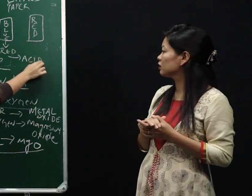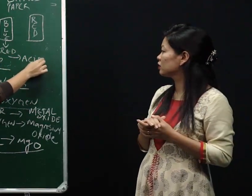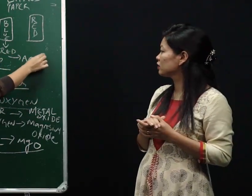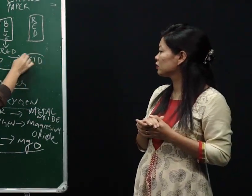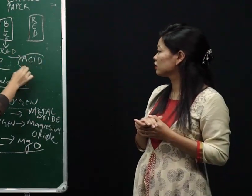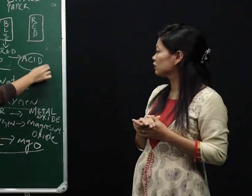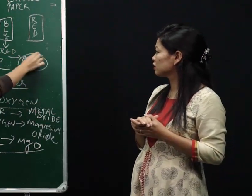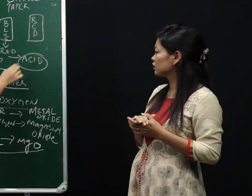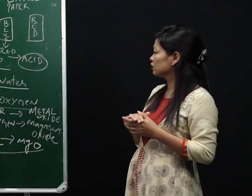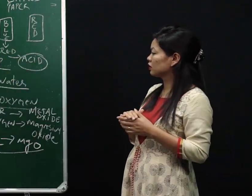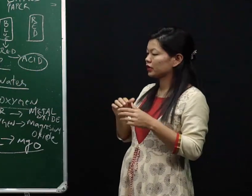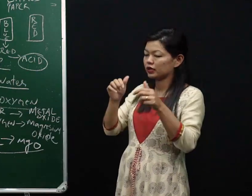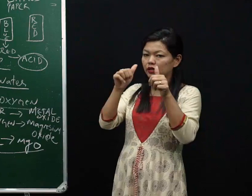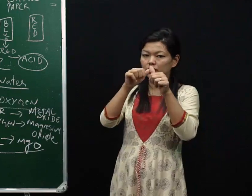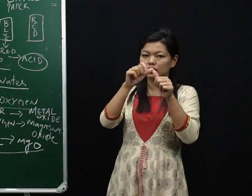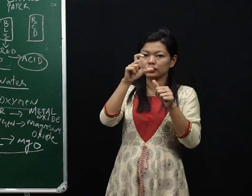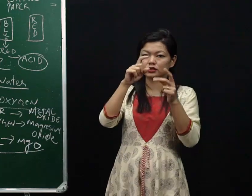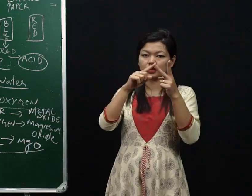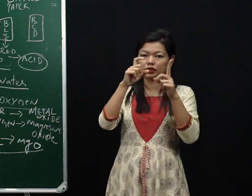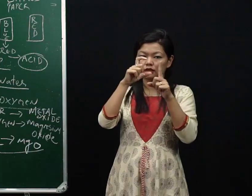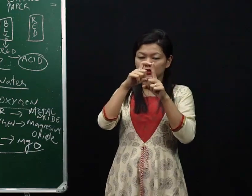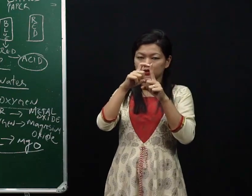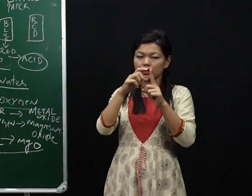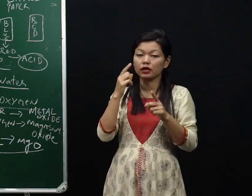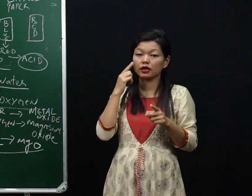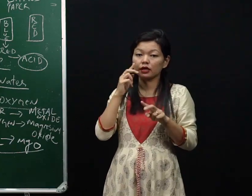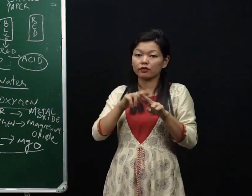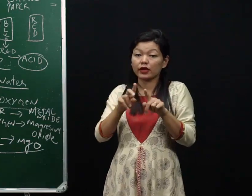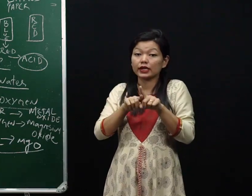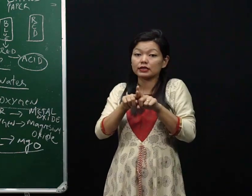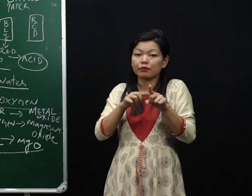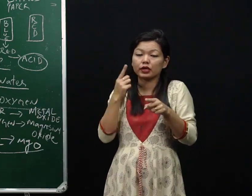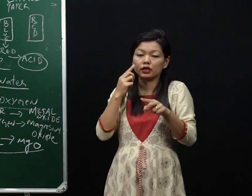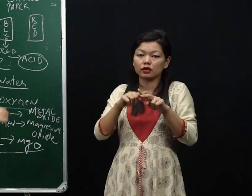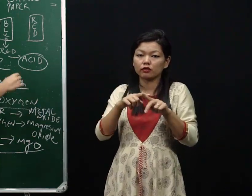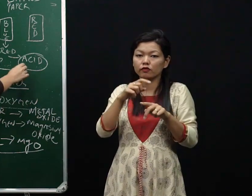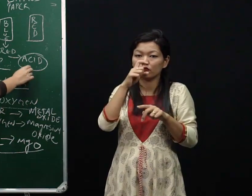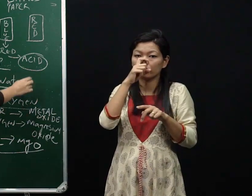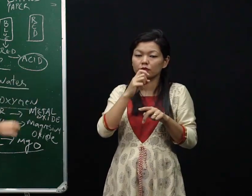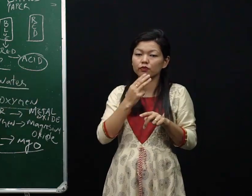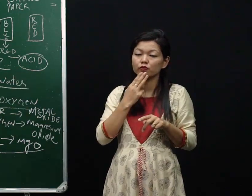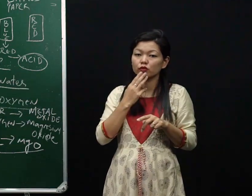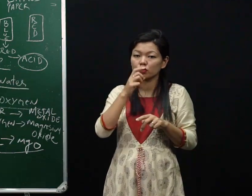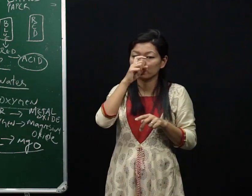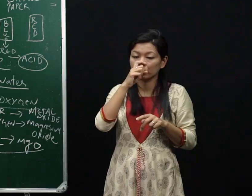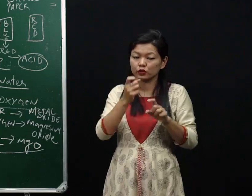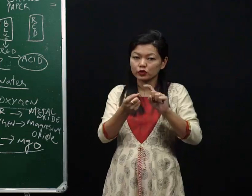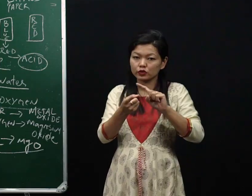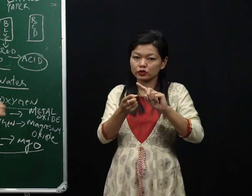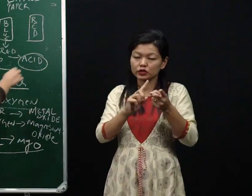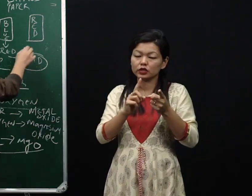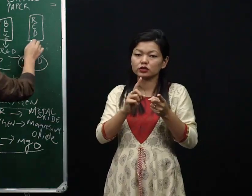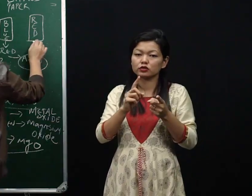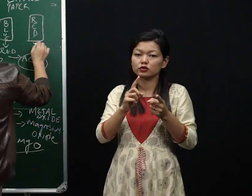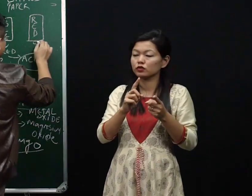okay? Clear? If blue changes to red, we'll call it as acid. And if red changes